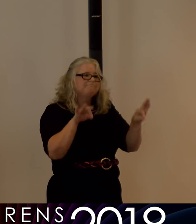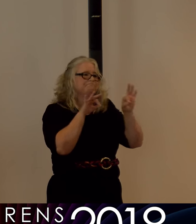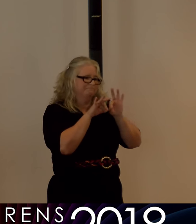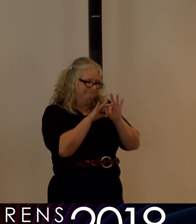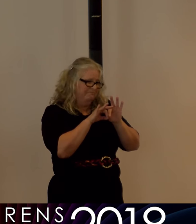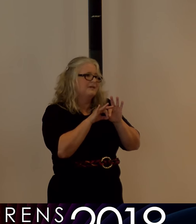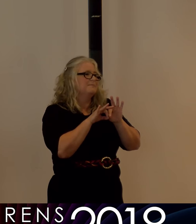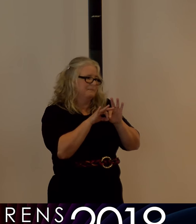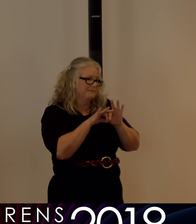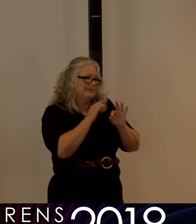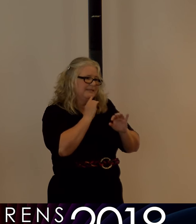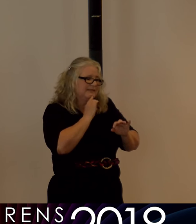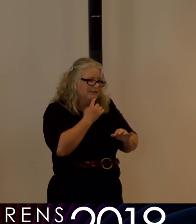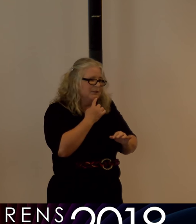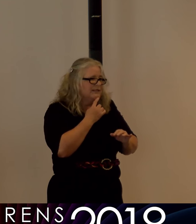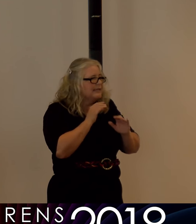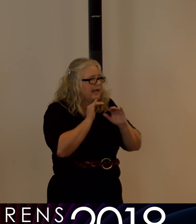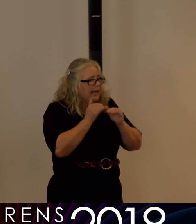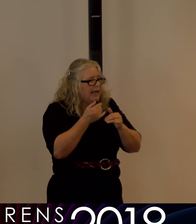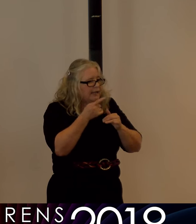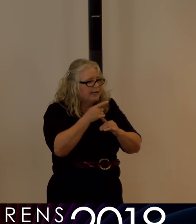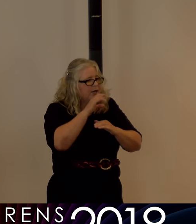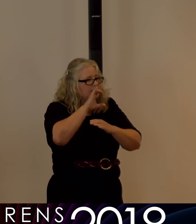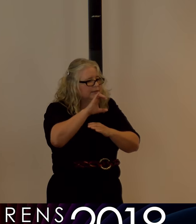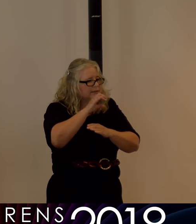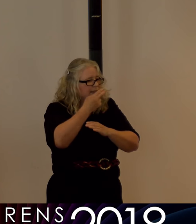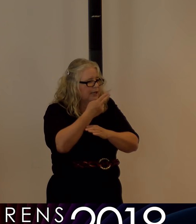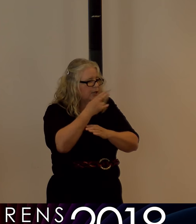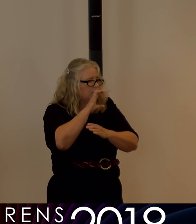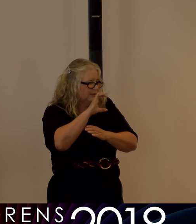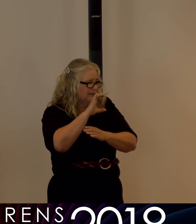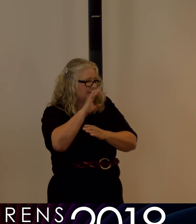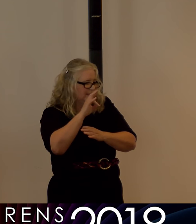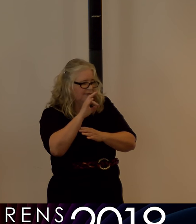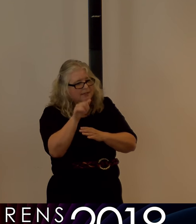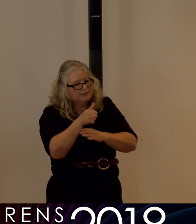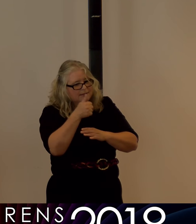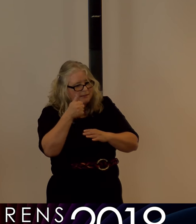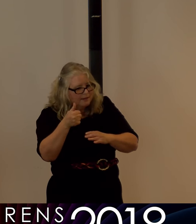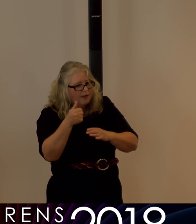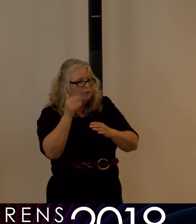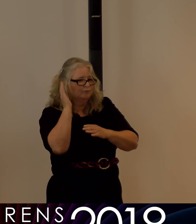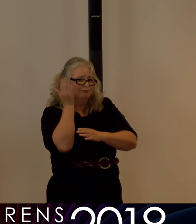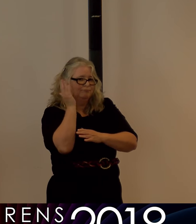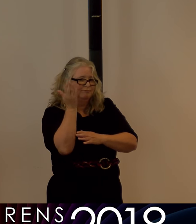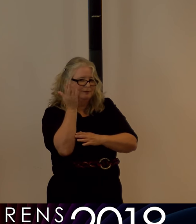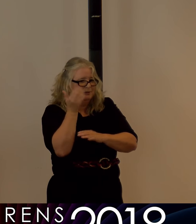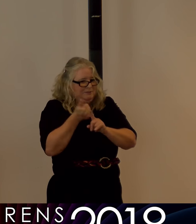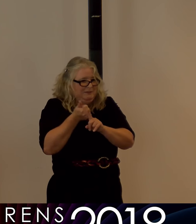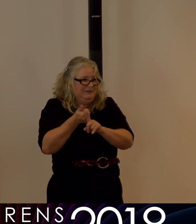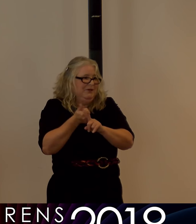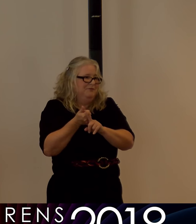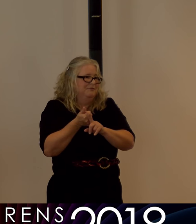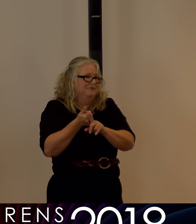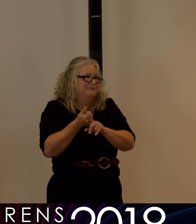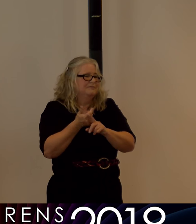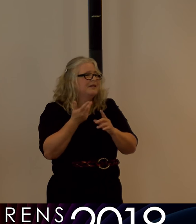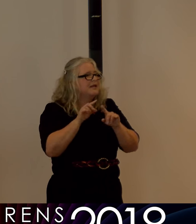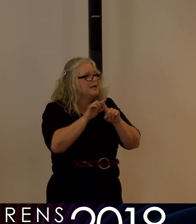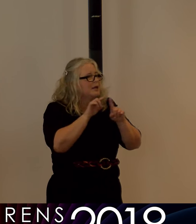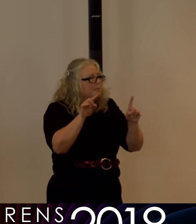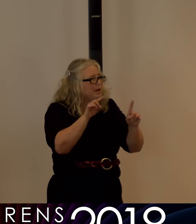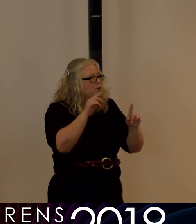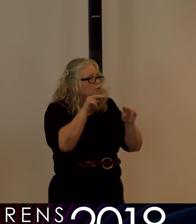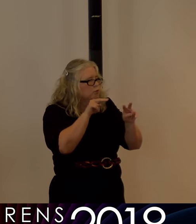the history of how CHD7 was identified, which is another lecture on its own. But carefully looking at